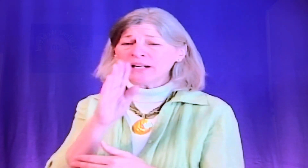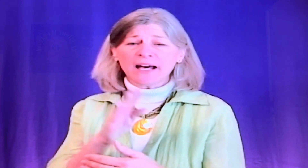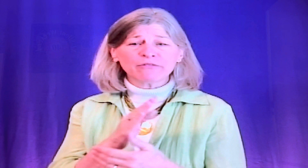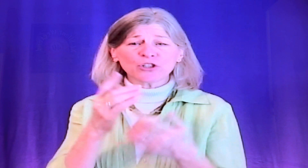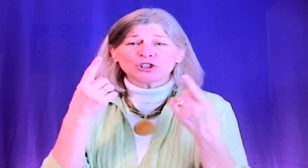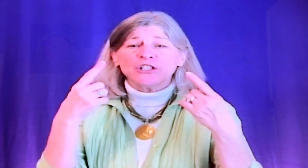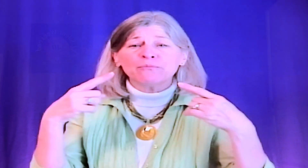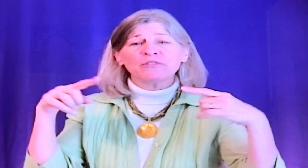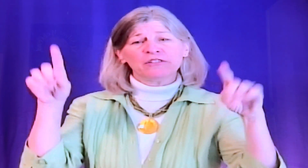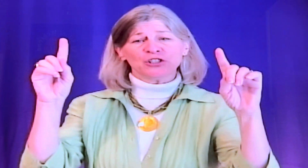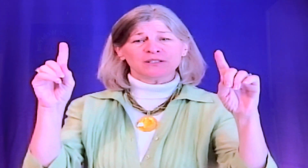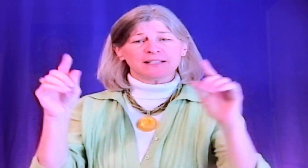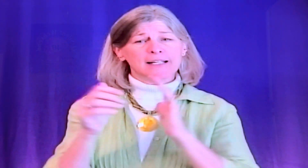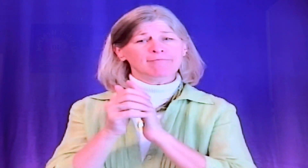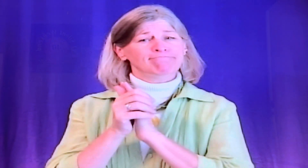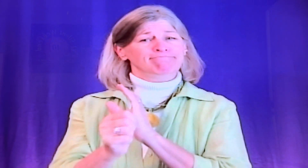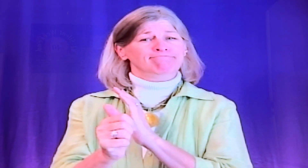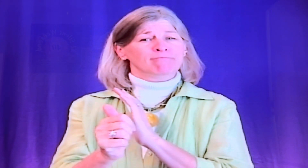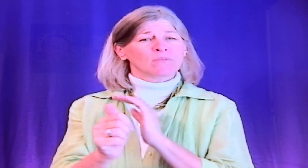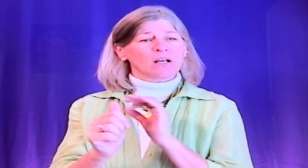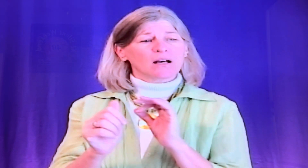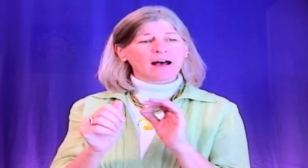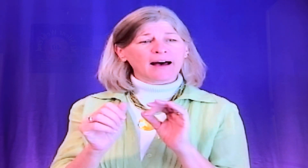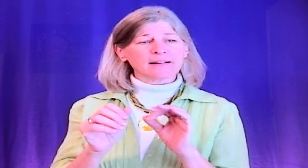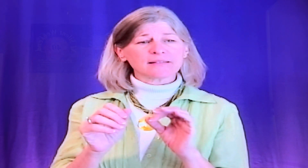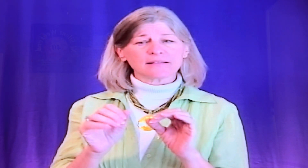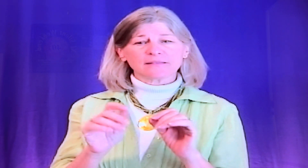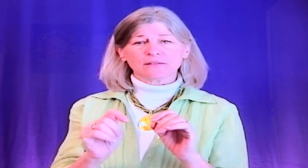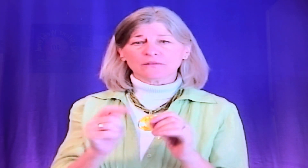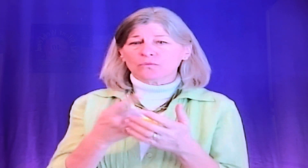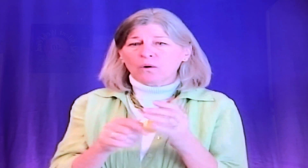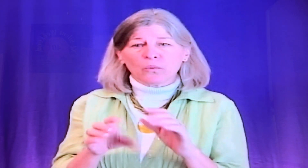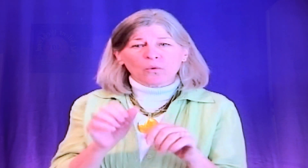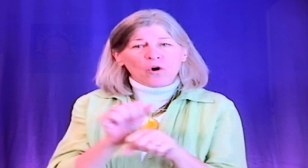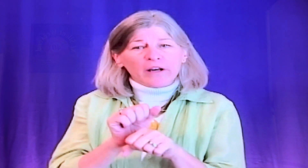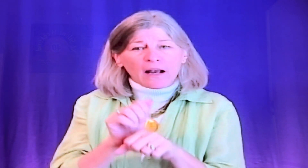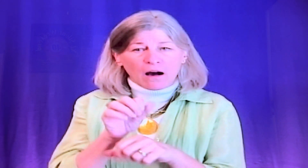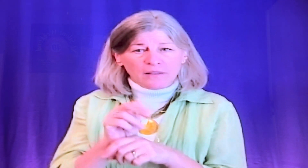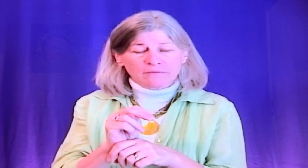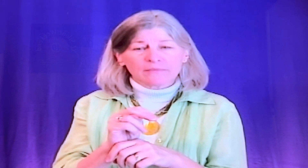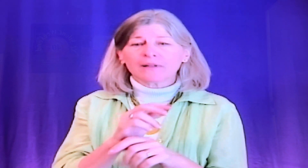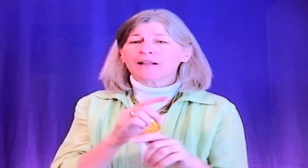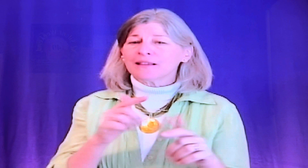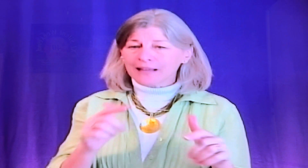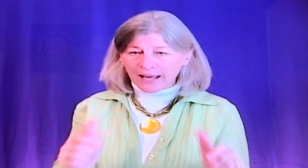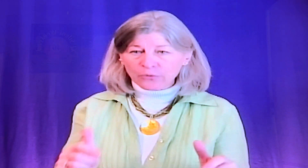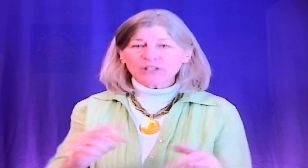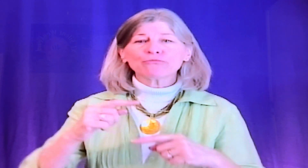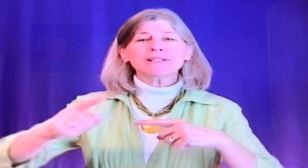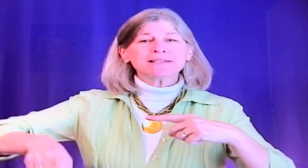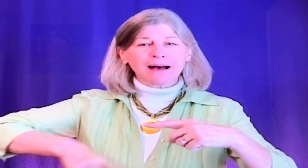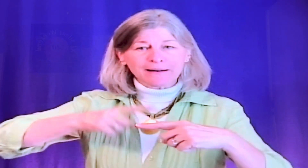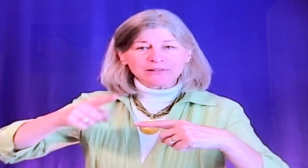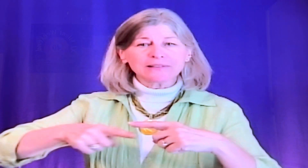never achieve proficiency at what we're working on. Language recycles